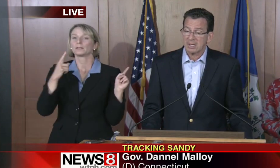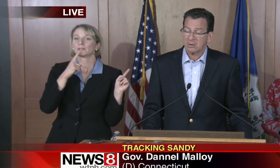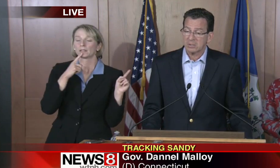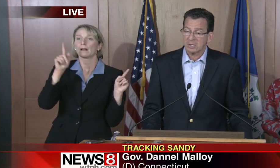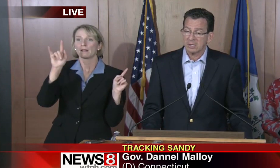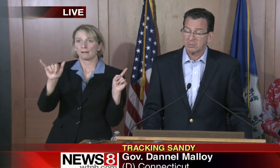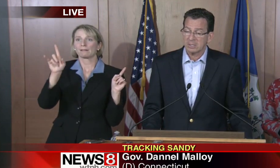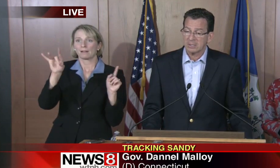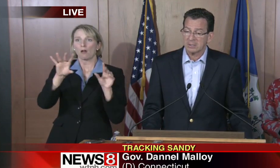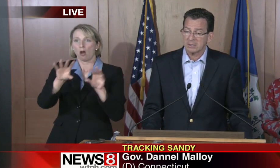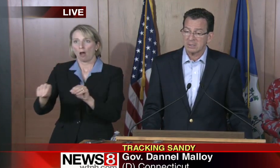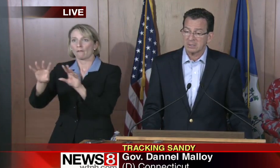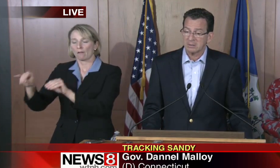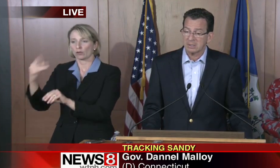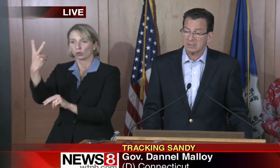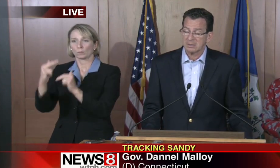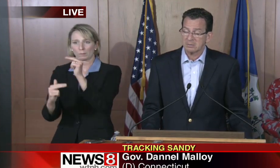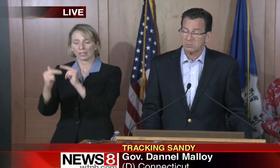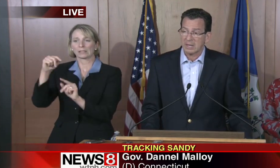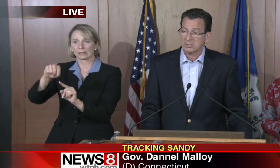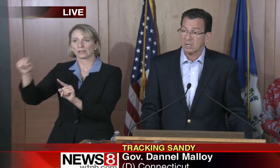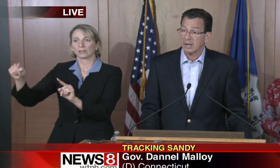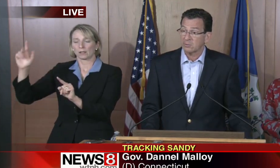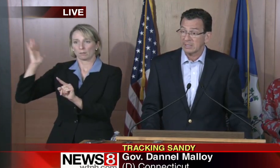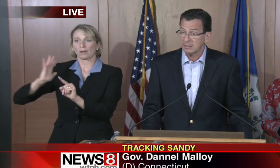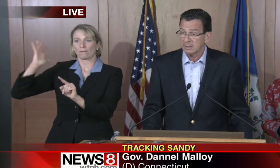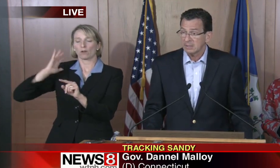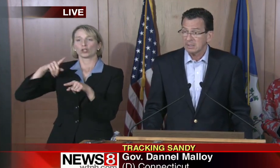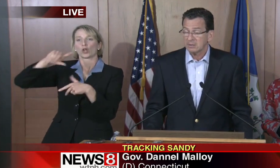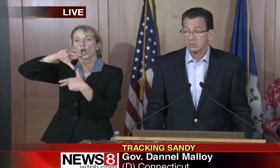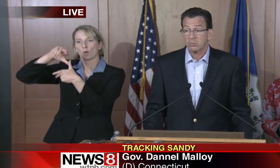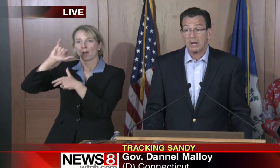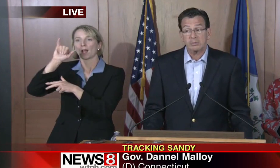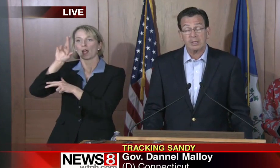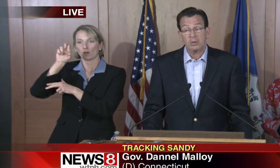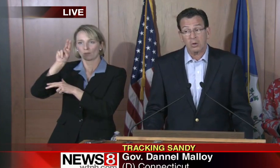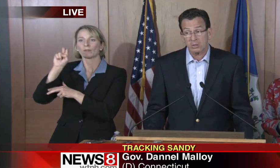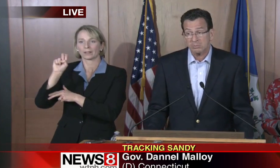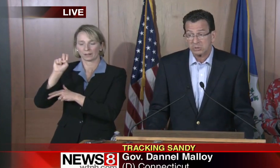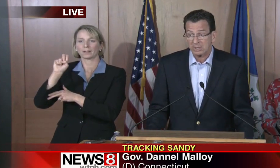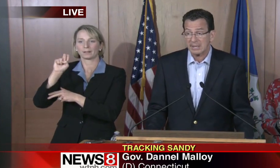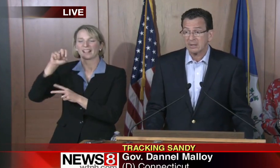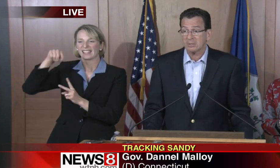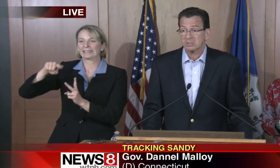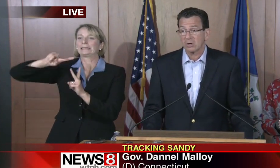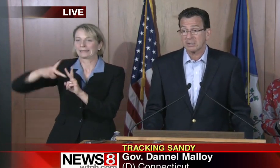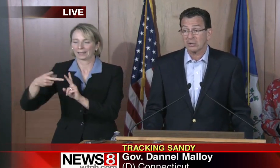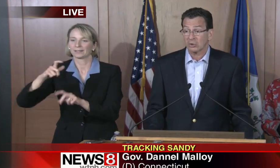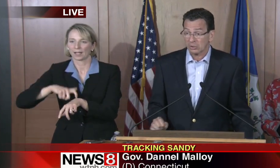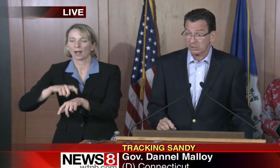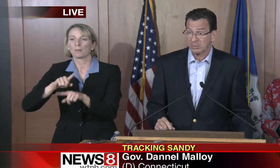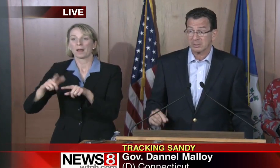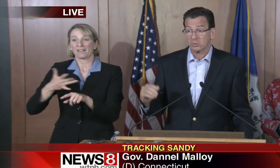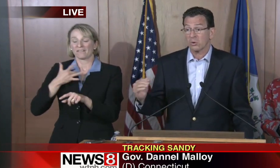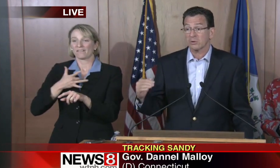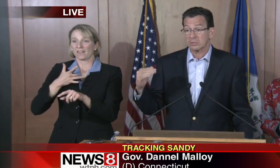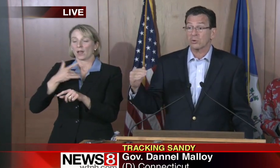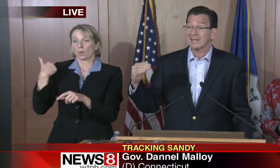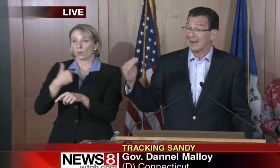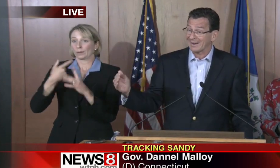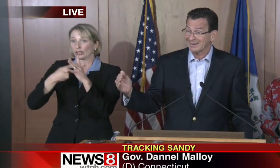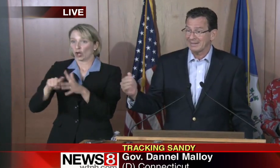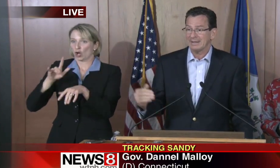substations down in reaction to Irene. This will probably be a longer shutdown. It's starting earlier because the